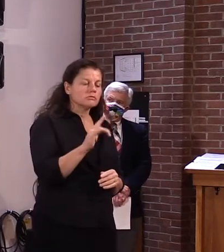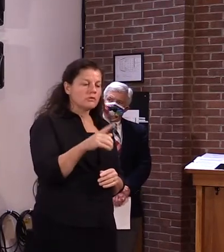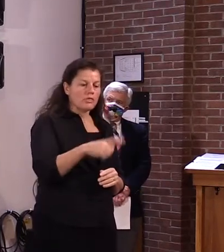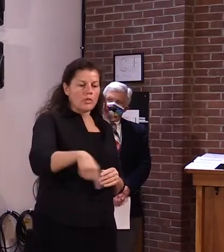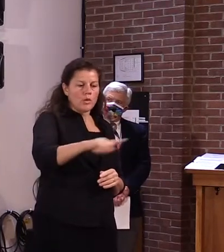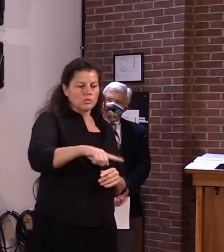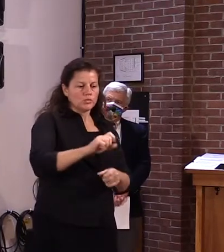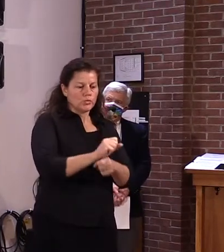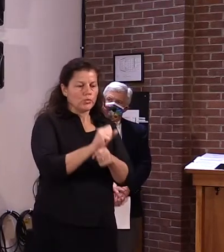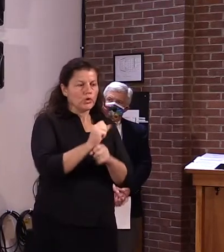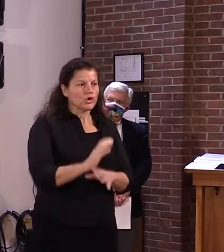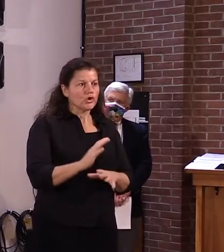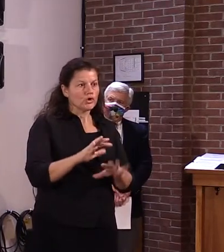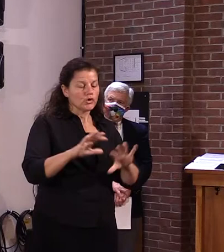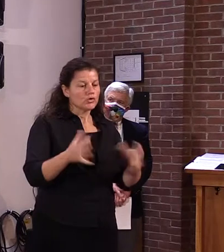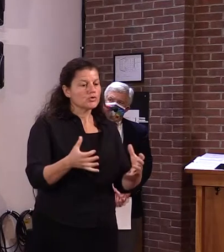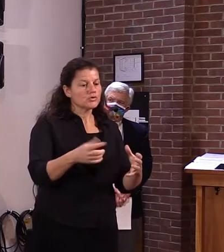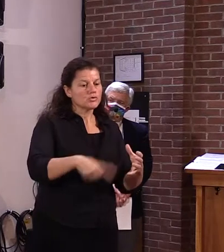workers